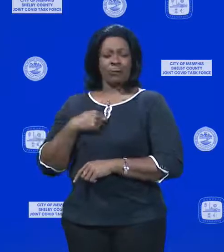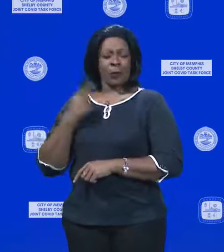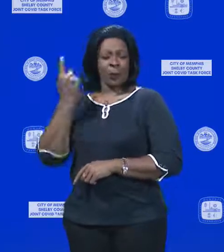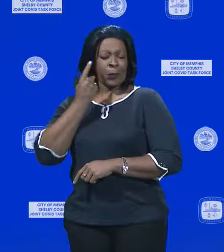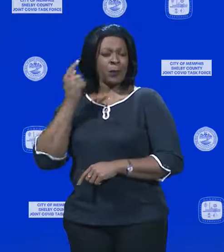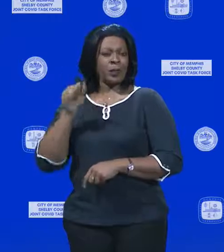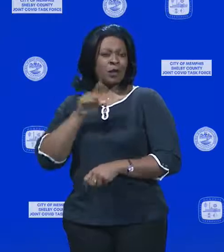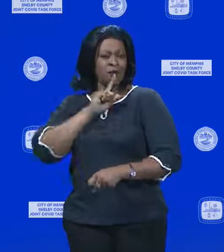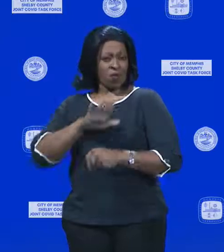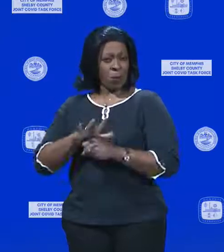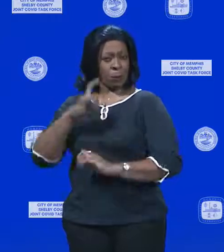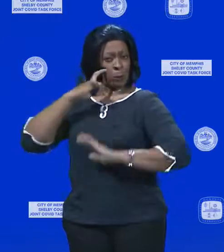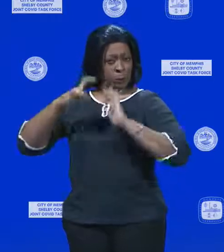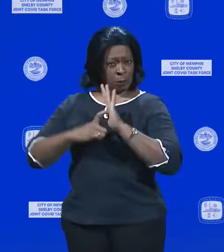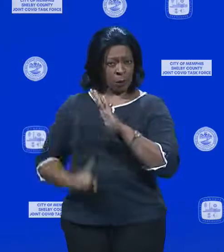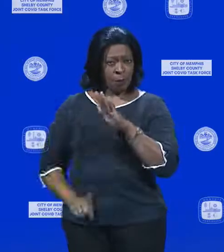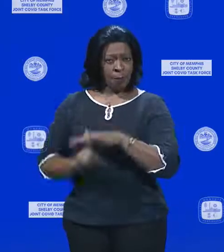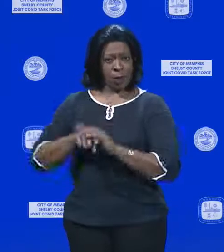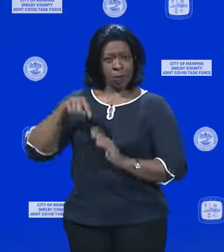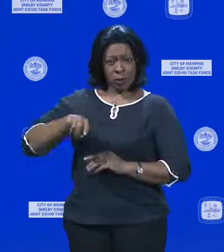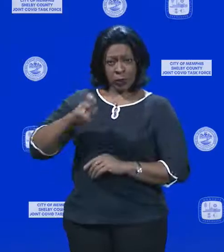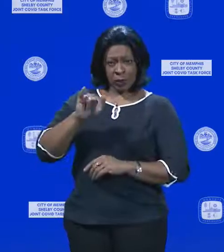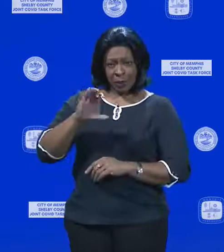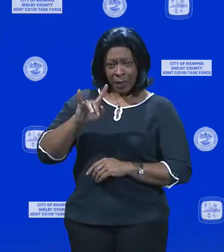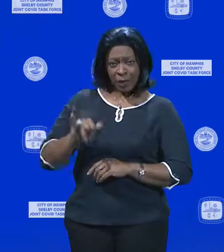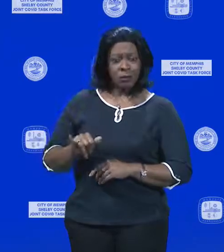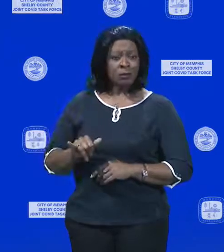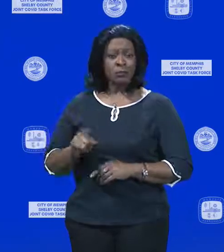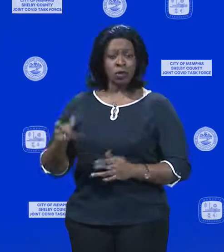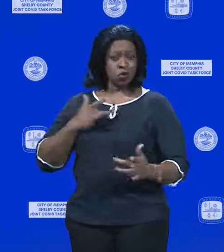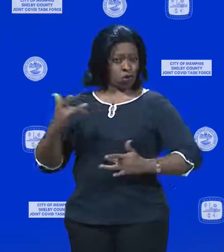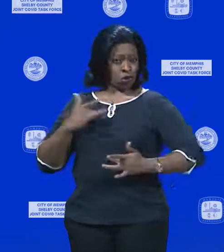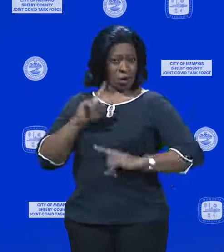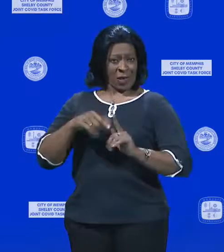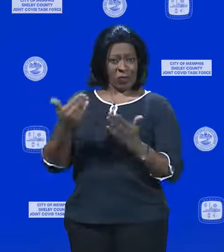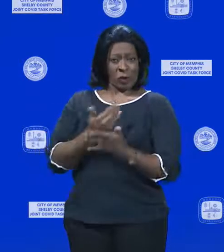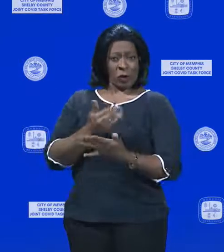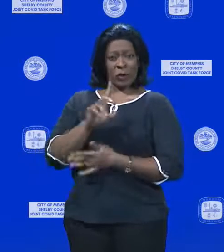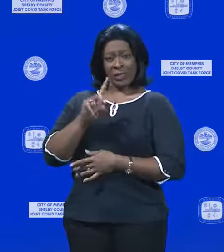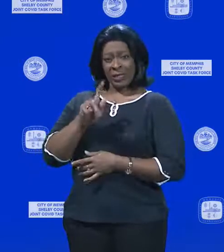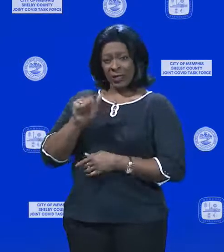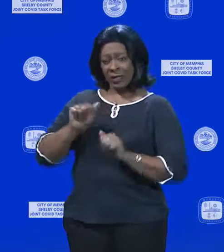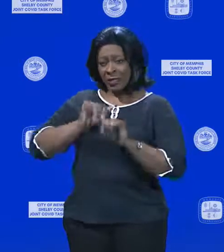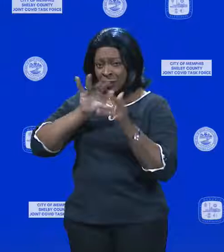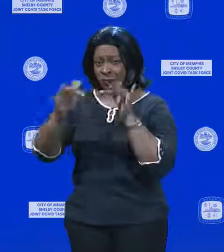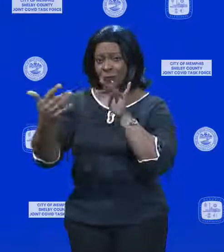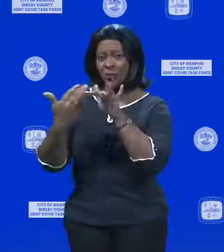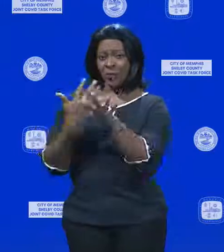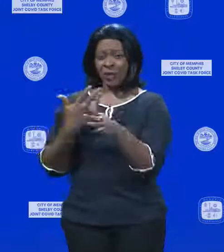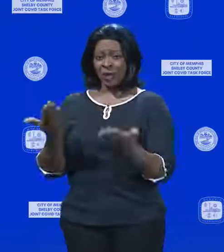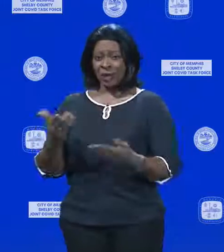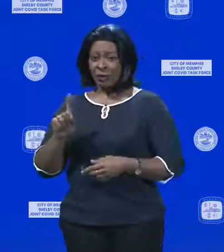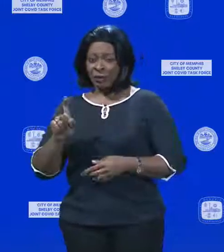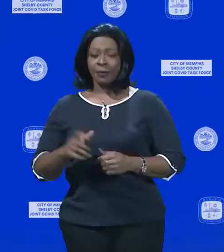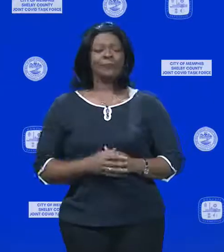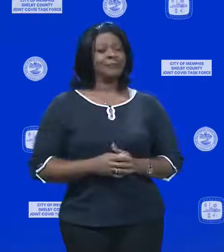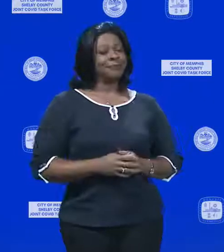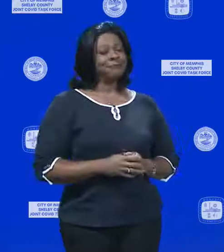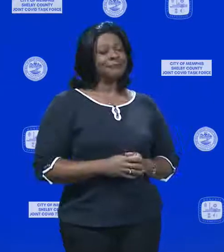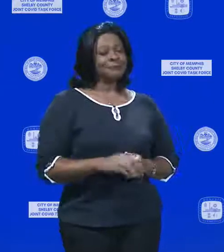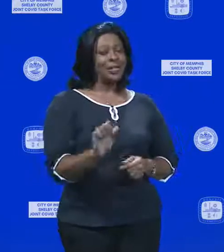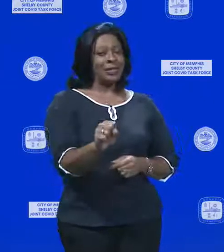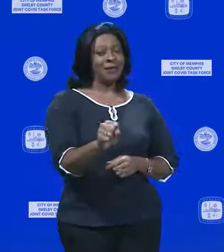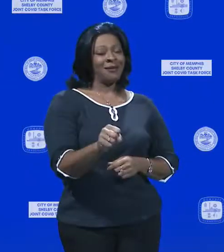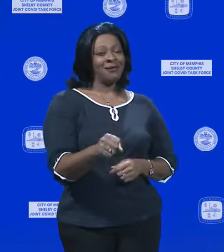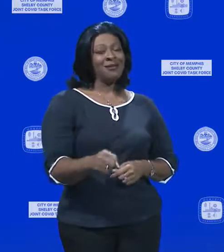can confirm if we've seen any cases here in Shelby County, and if you are concerned about the spread of that here. Yeah, so we have